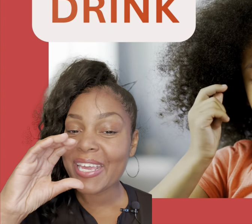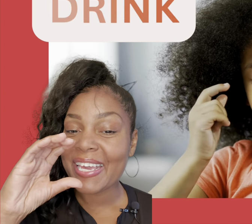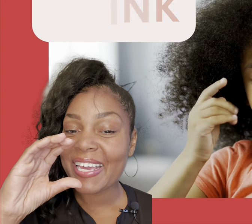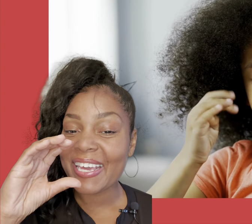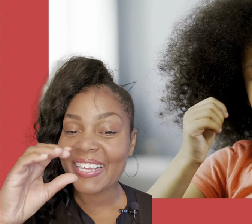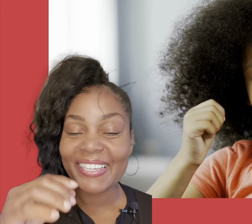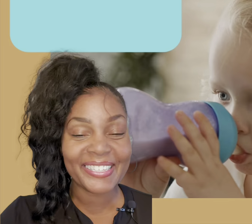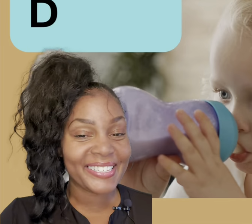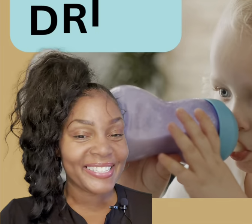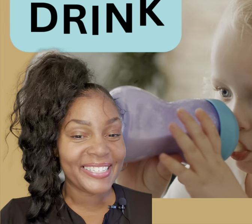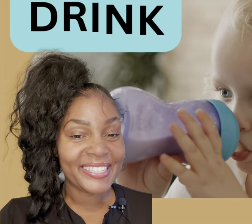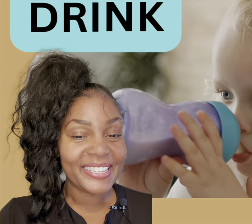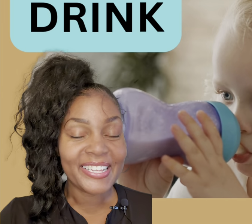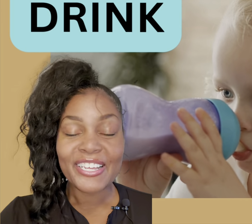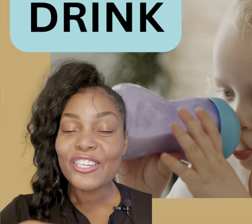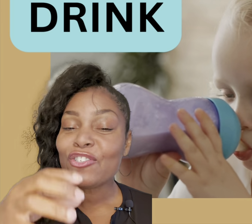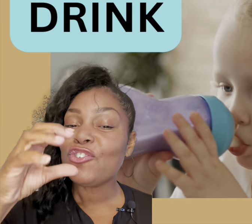drink,